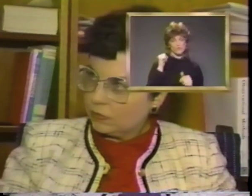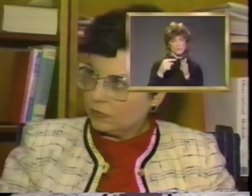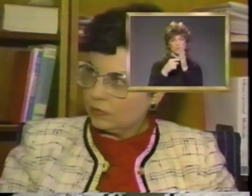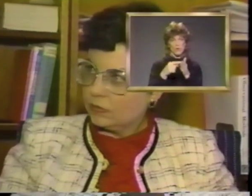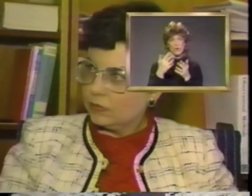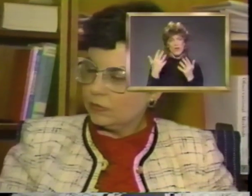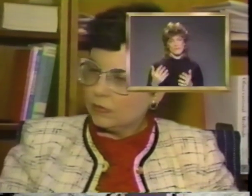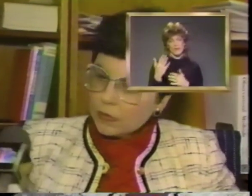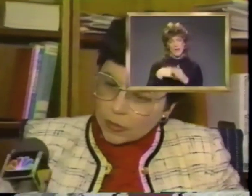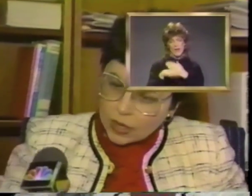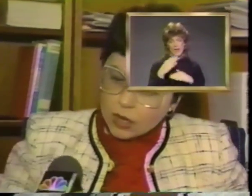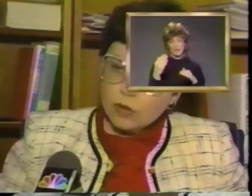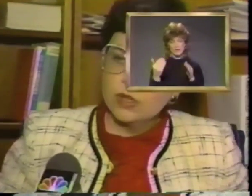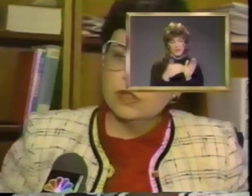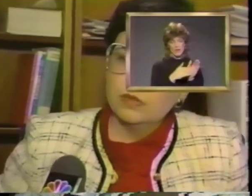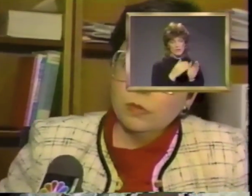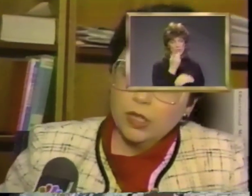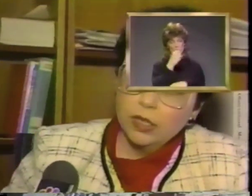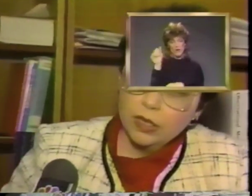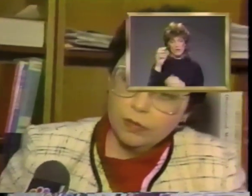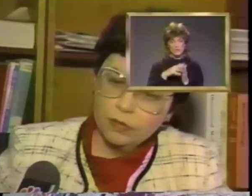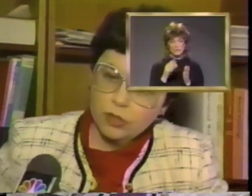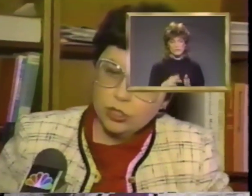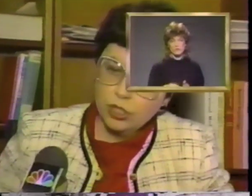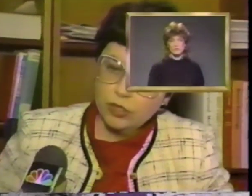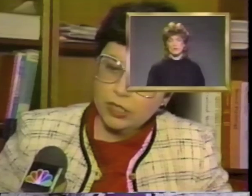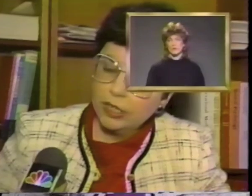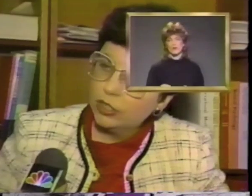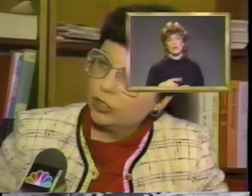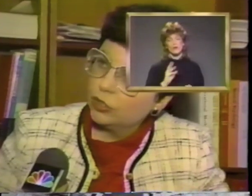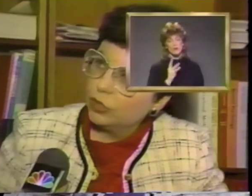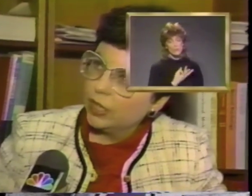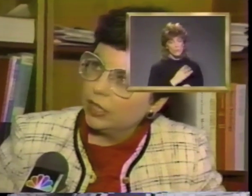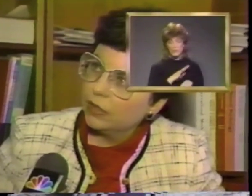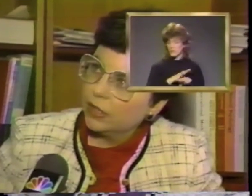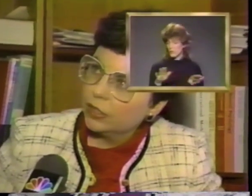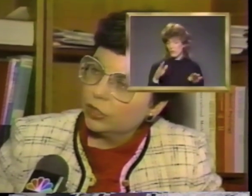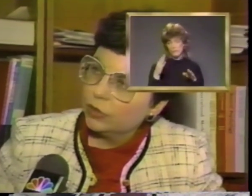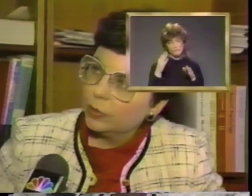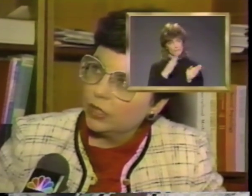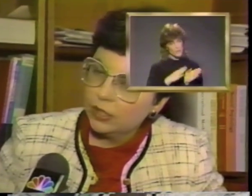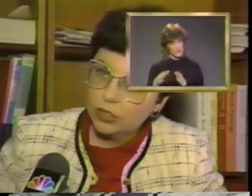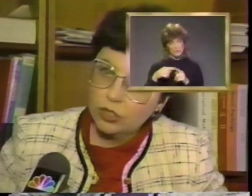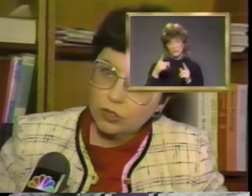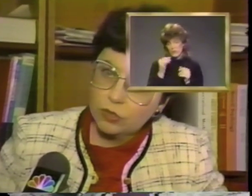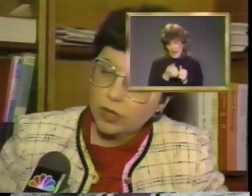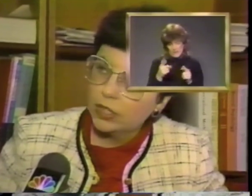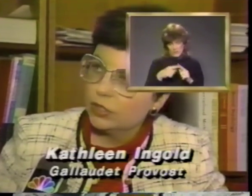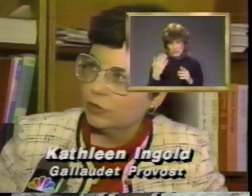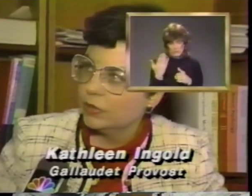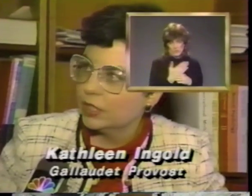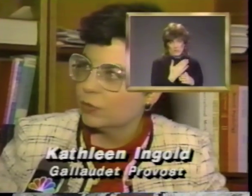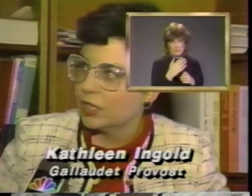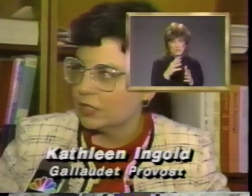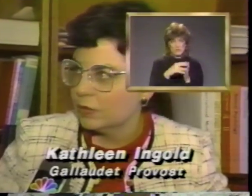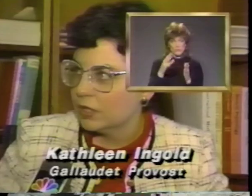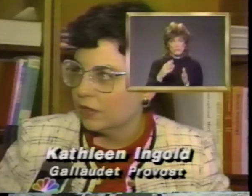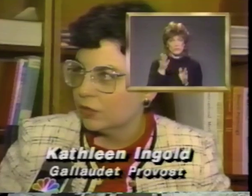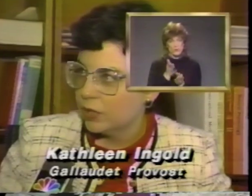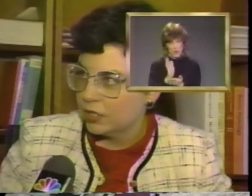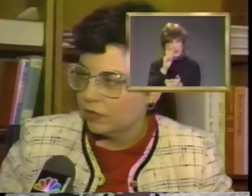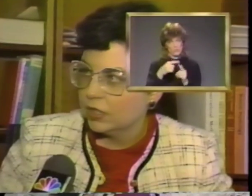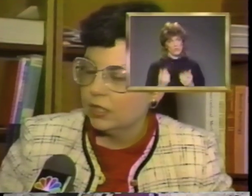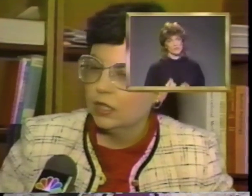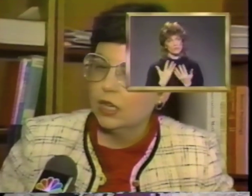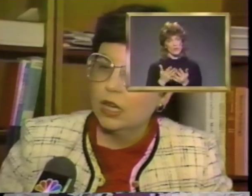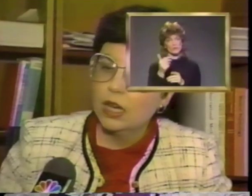heavy hand against the boycotting students. We don't intend to do anything to impede the students' right to express